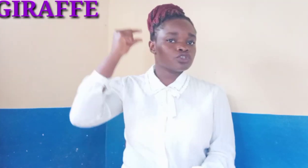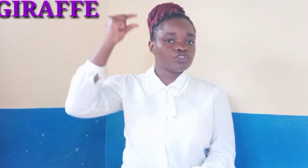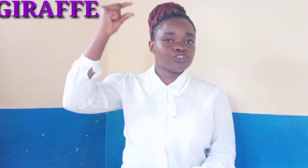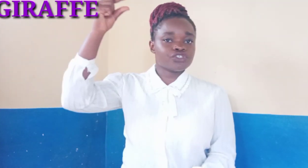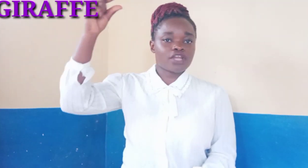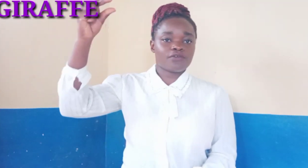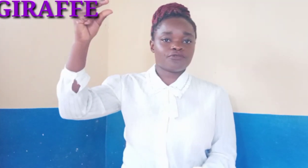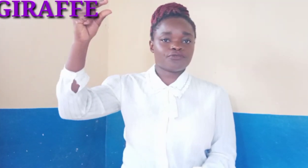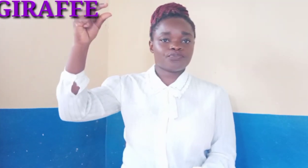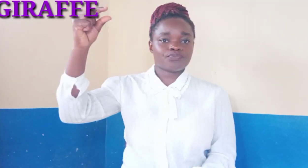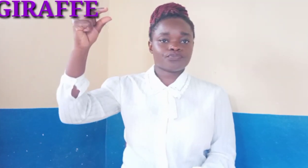Giraffe. Giraffe.